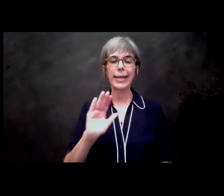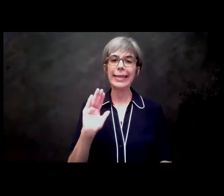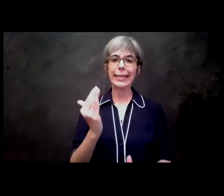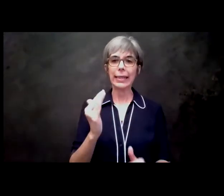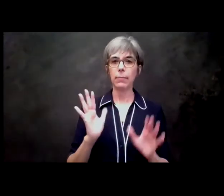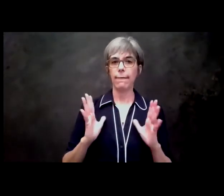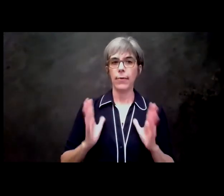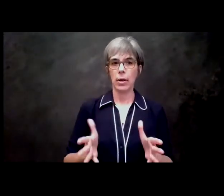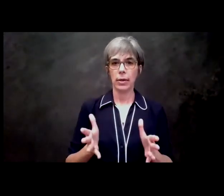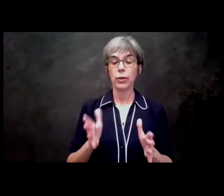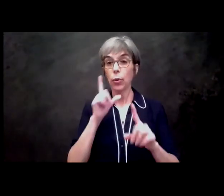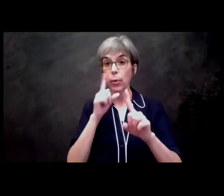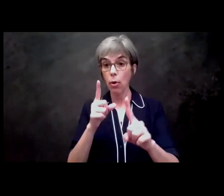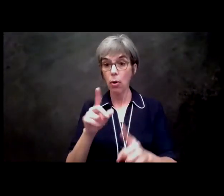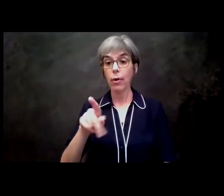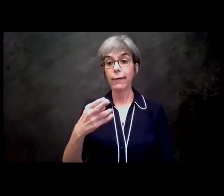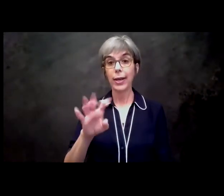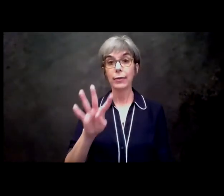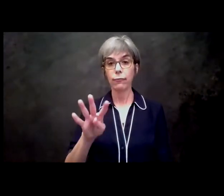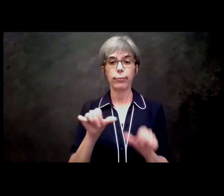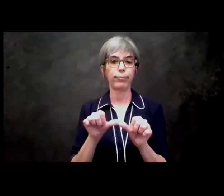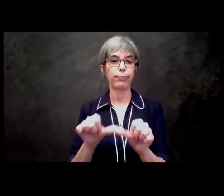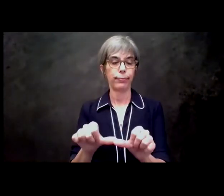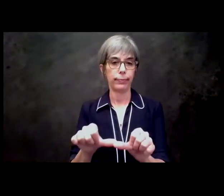stay on this very positive path.